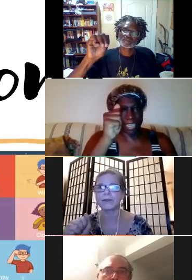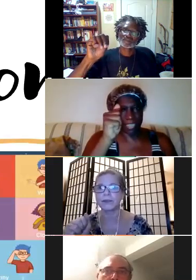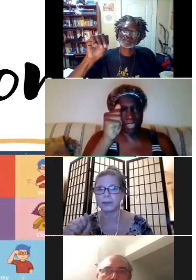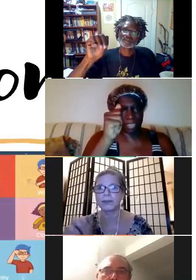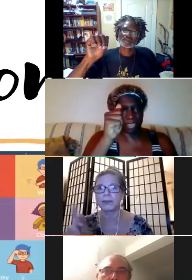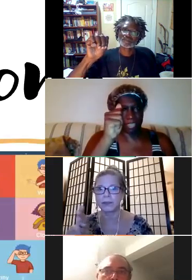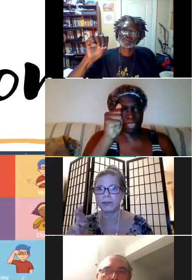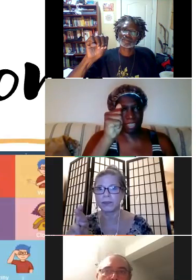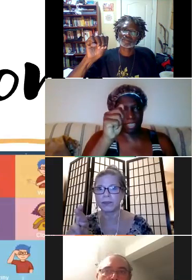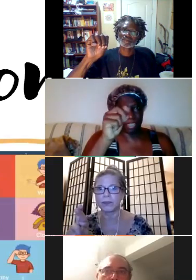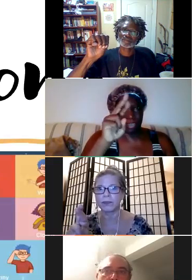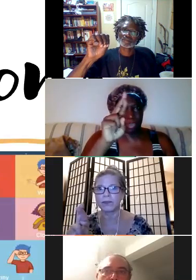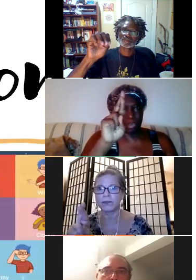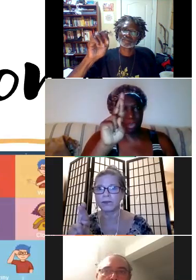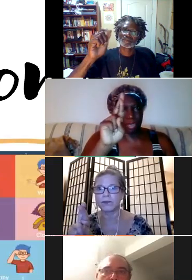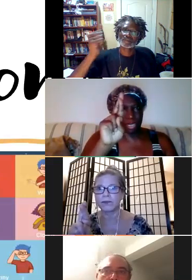MARCH.